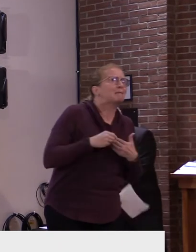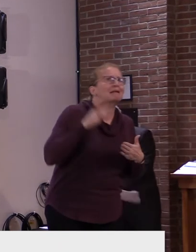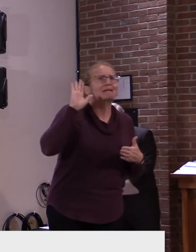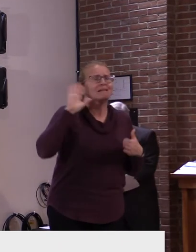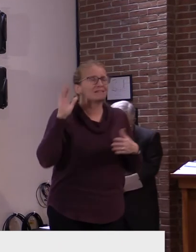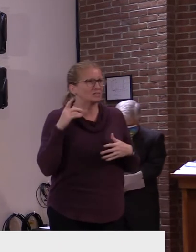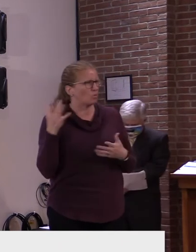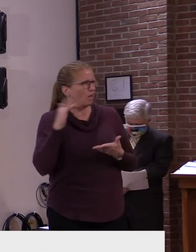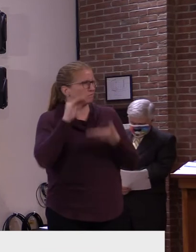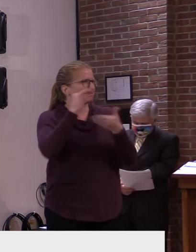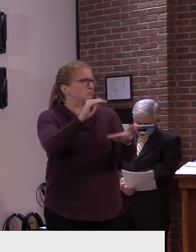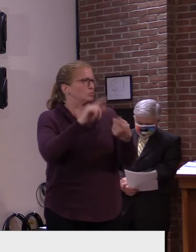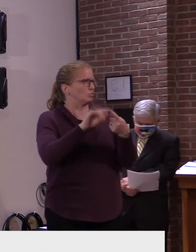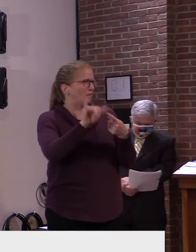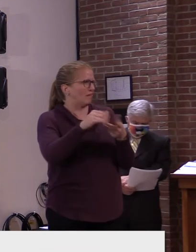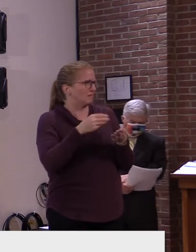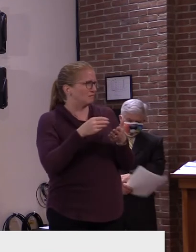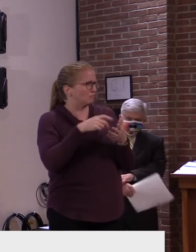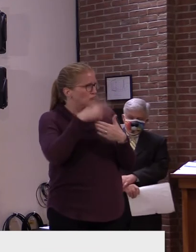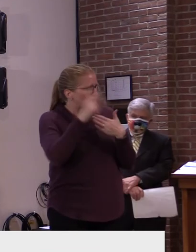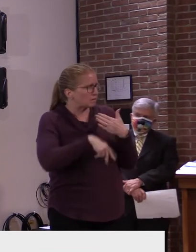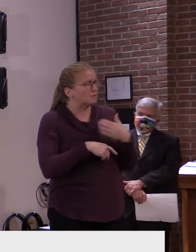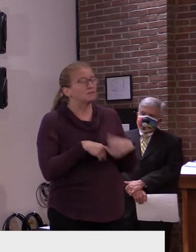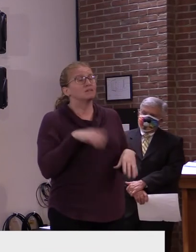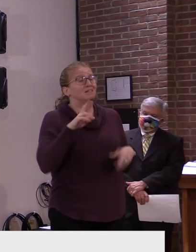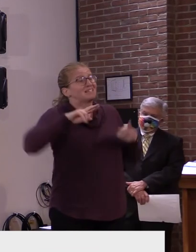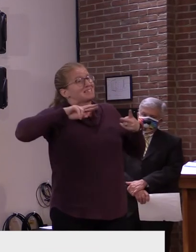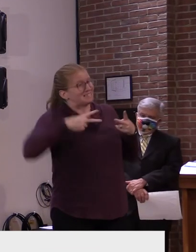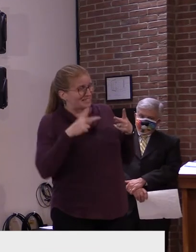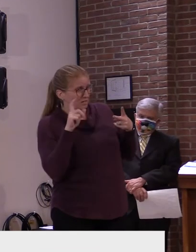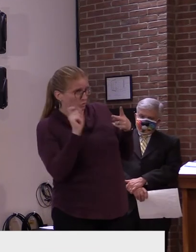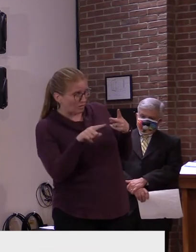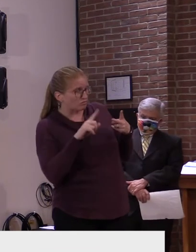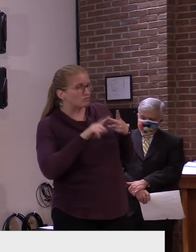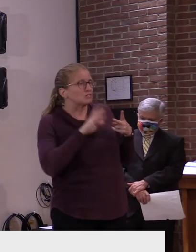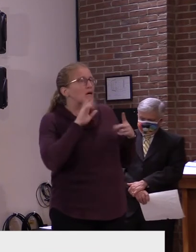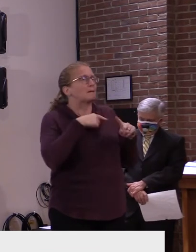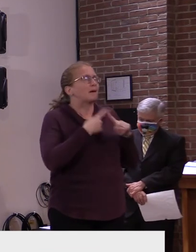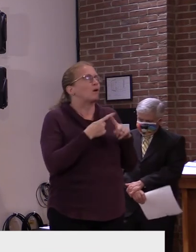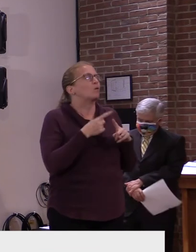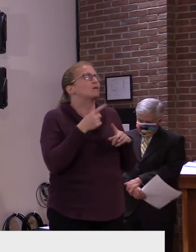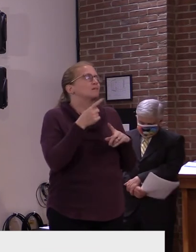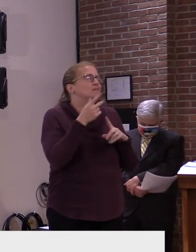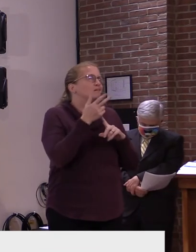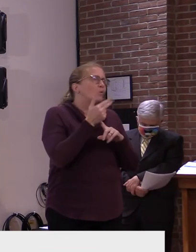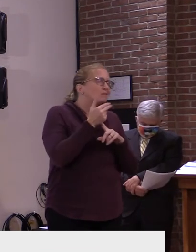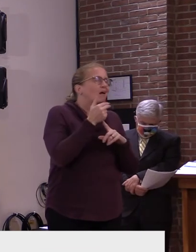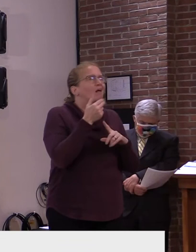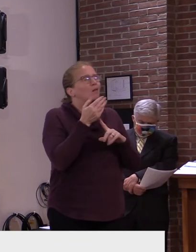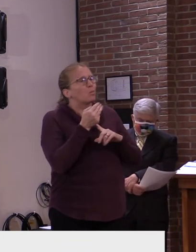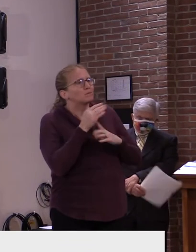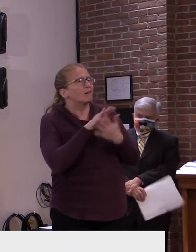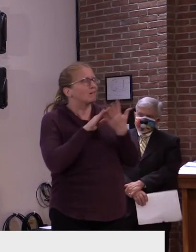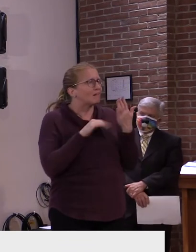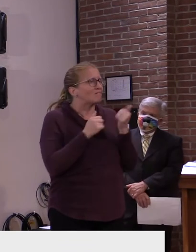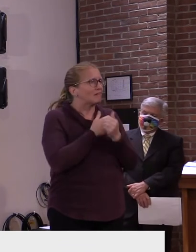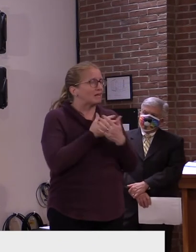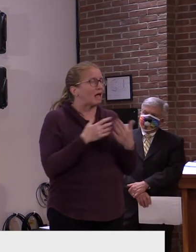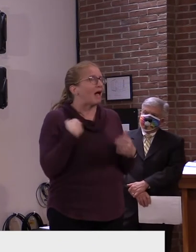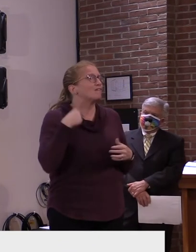is due is lodging and i've heard some complaints from regular like hotels and motels etc that that people are skirting